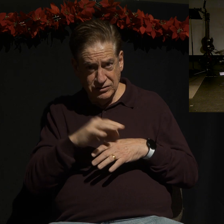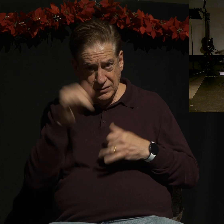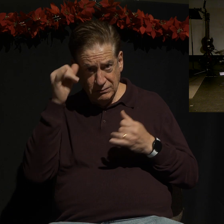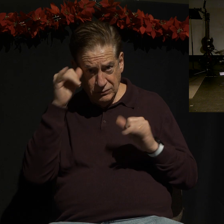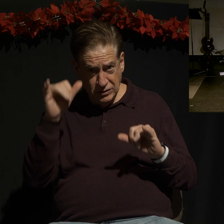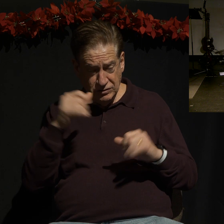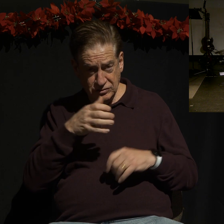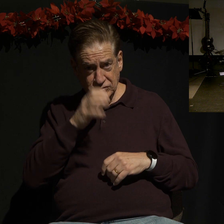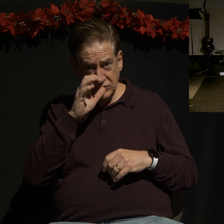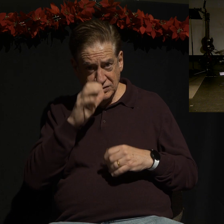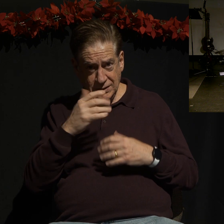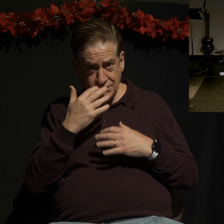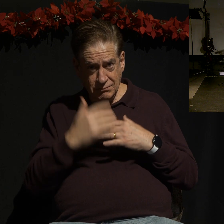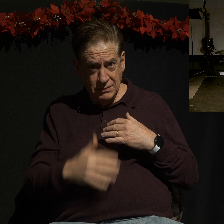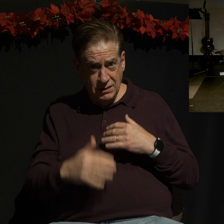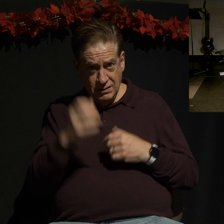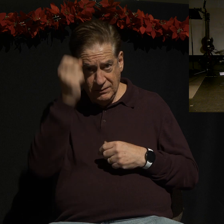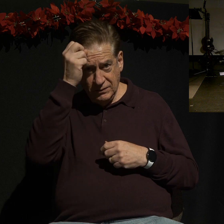the blood of goats?